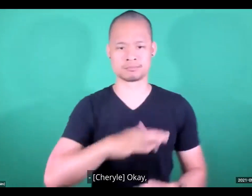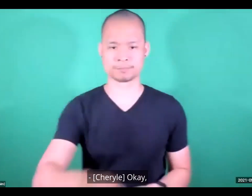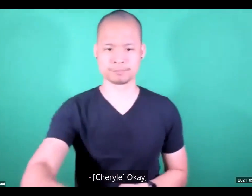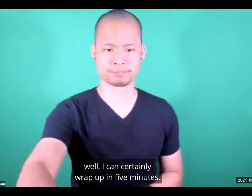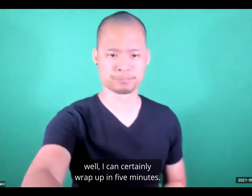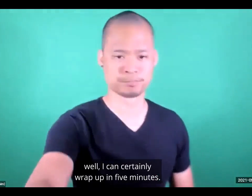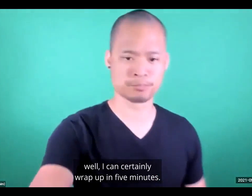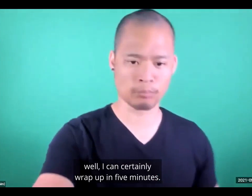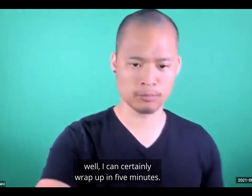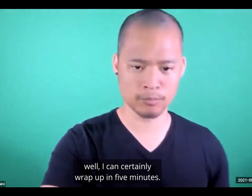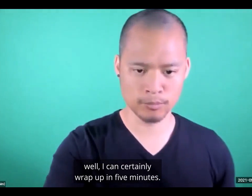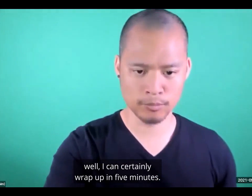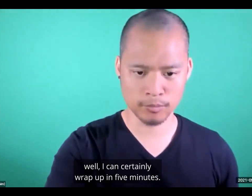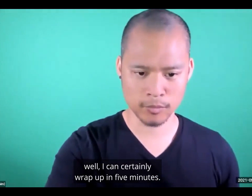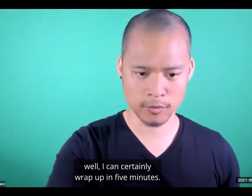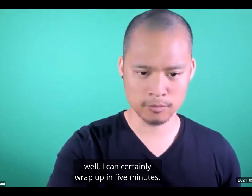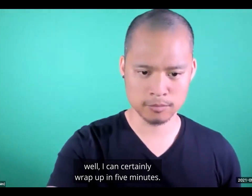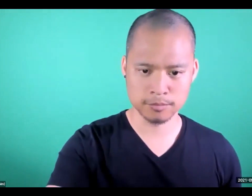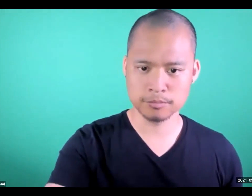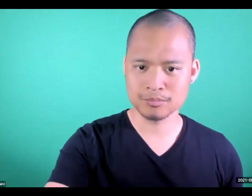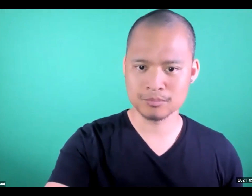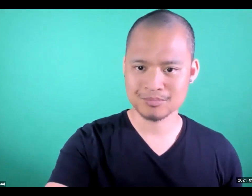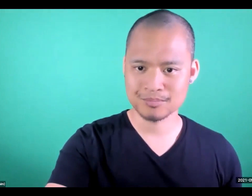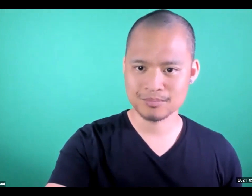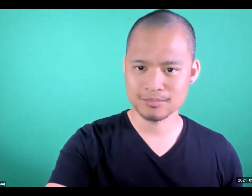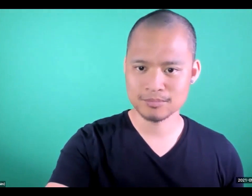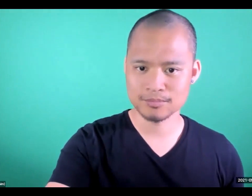Okay. Well, I can certainly wrap up in 5 minutes.